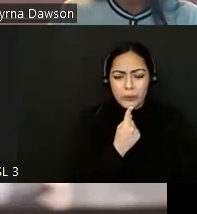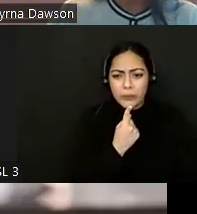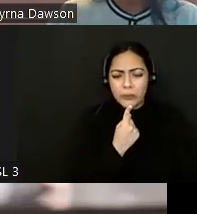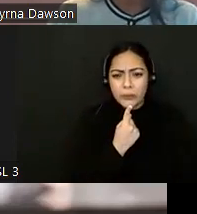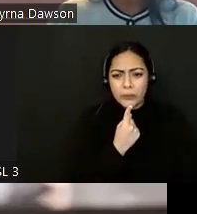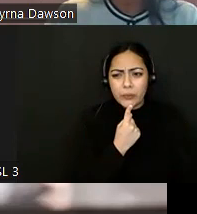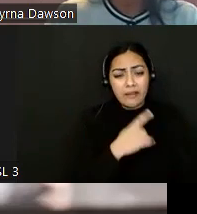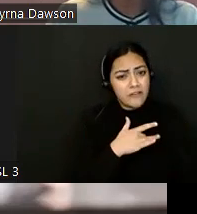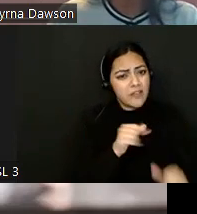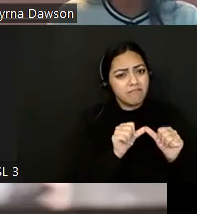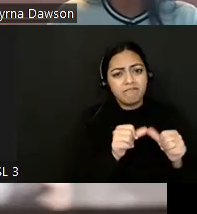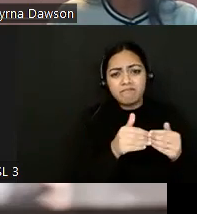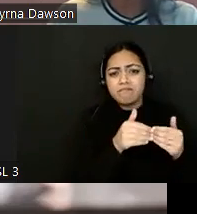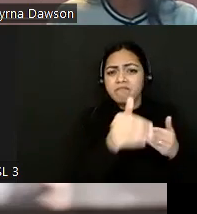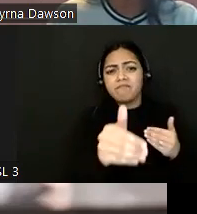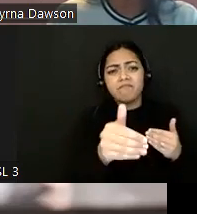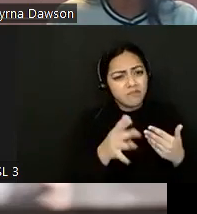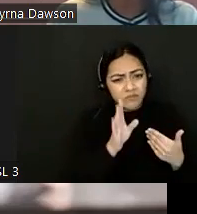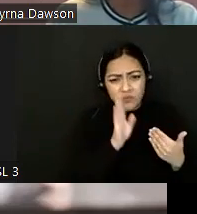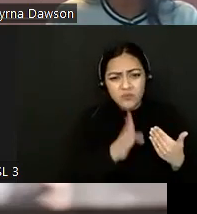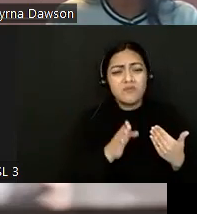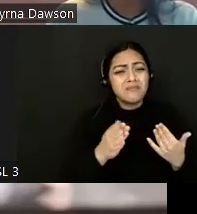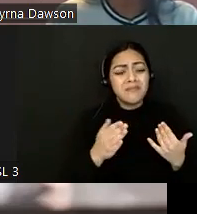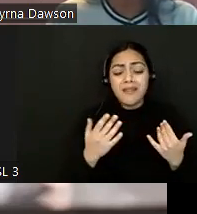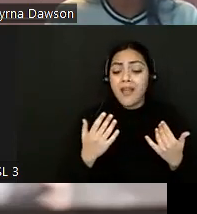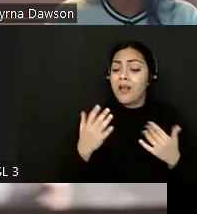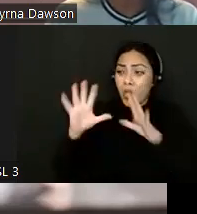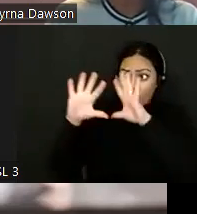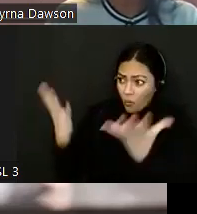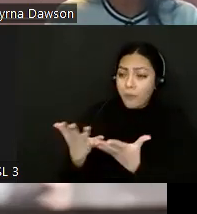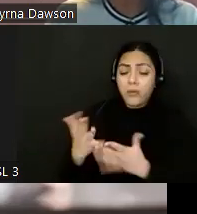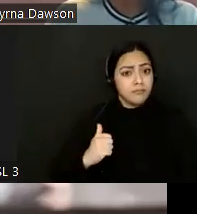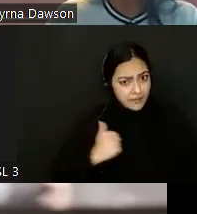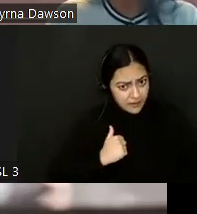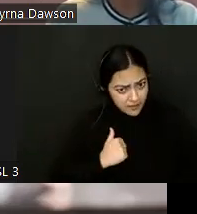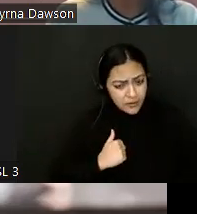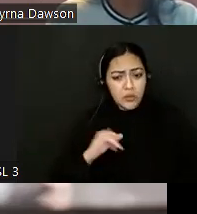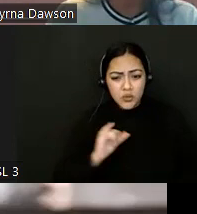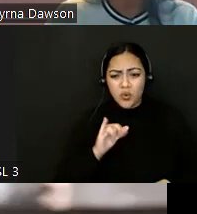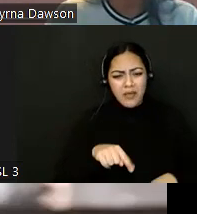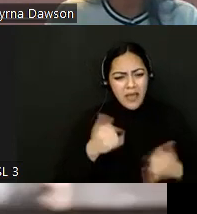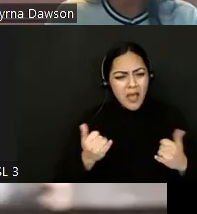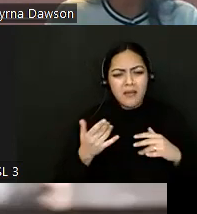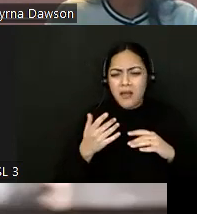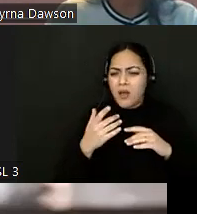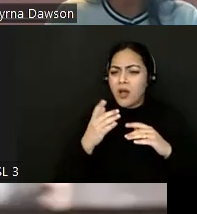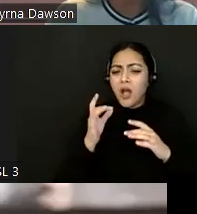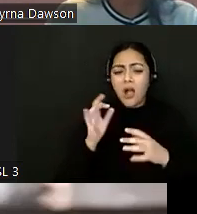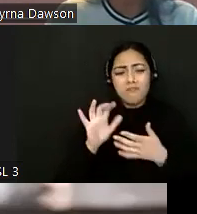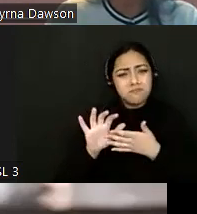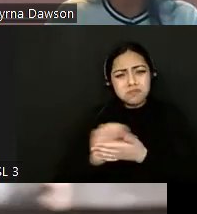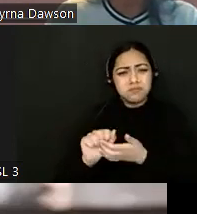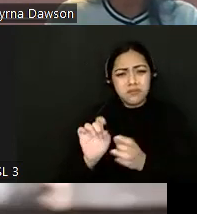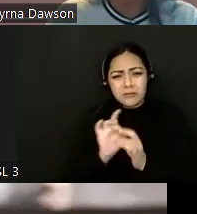Globally and in Canada, rates of many forms of violence against women and girls have remained persistently stable, as many of you know, over